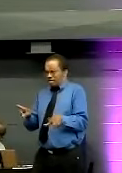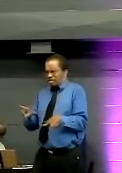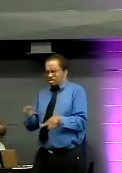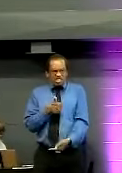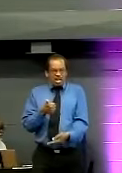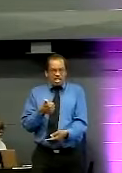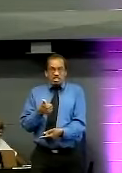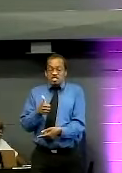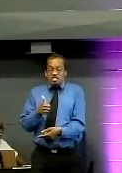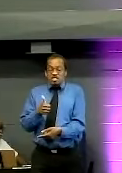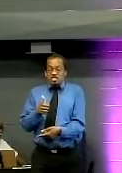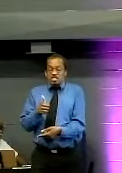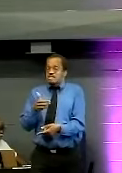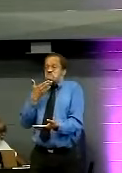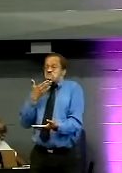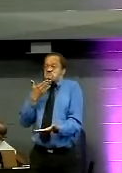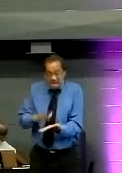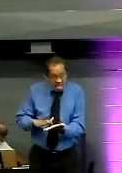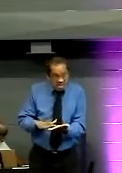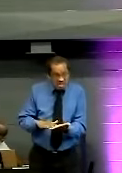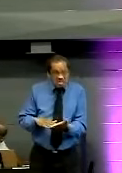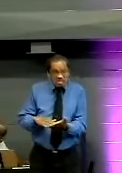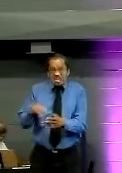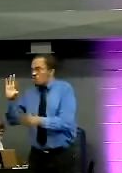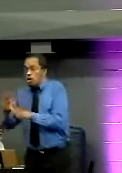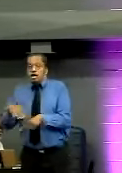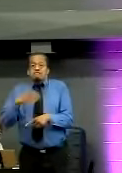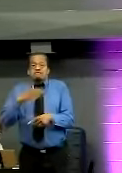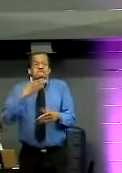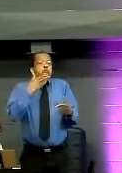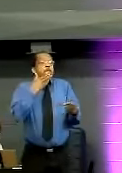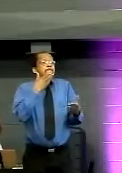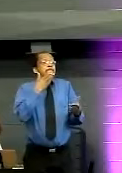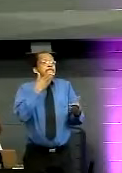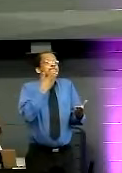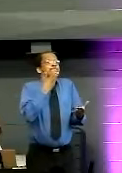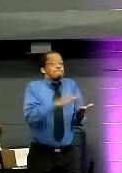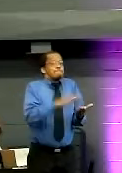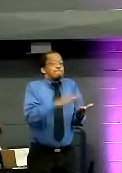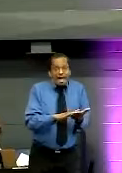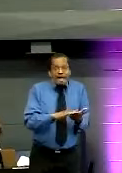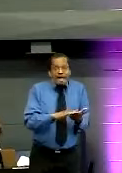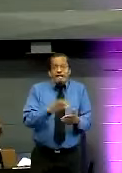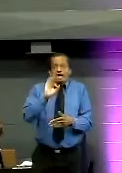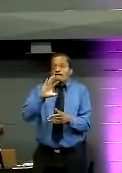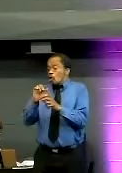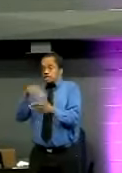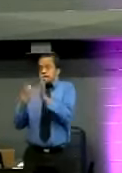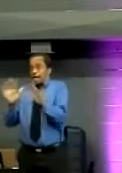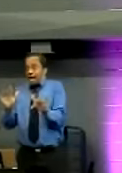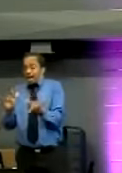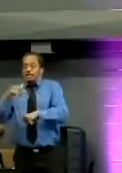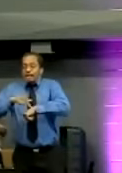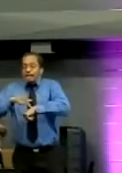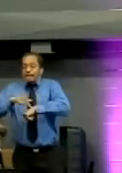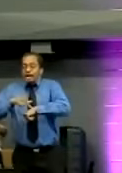the worst F word. The worst F word goes back to biblical times, and that is the word